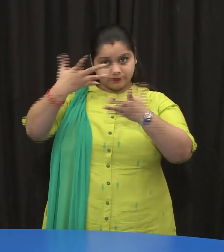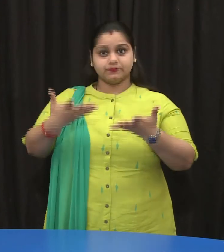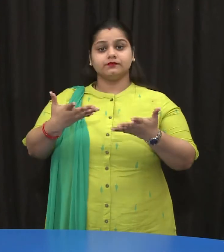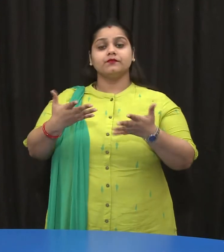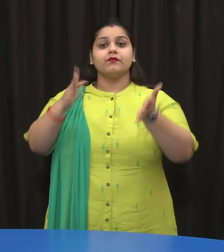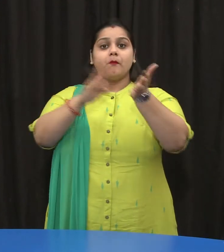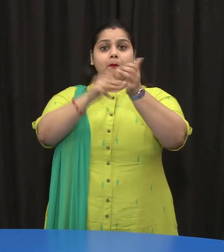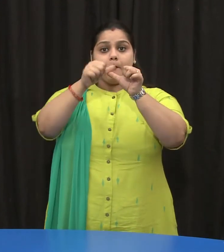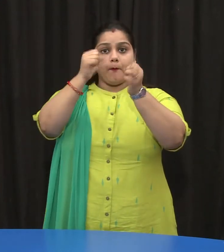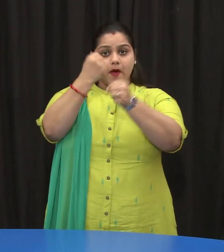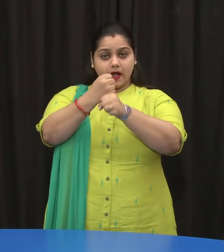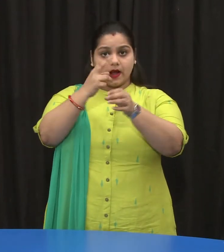Mongol,